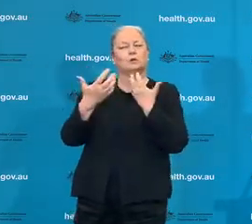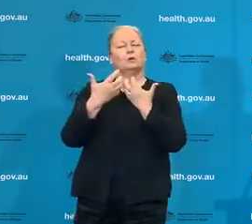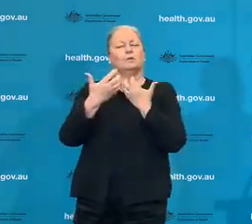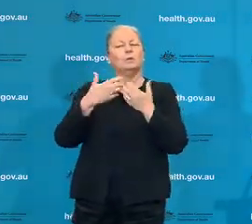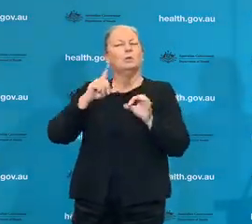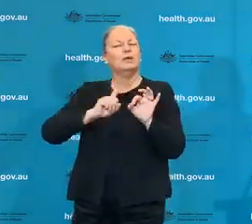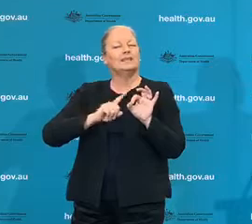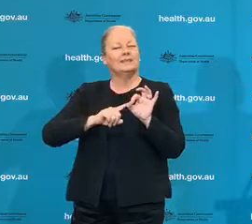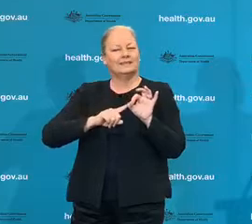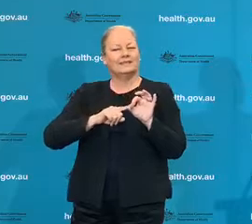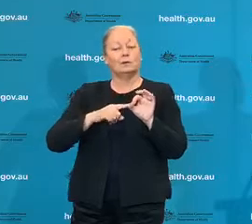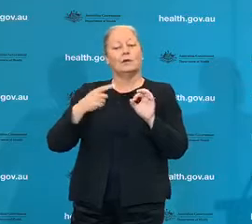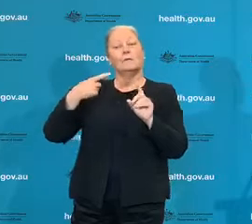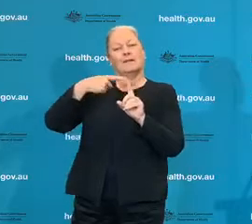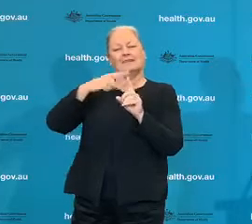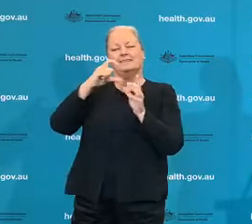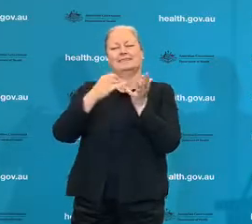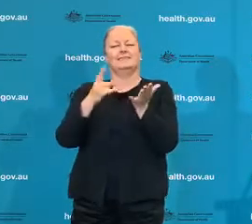and CSL.